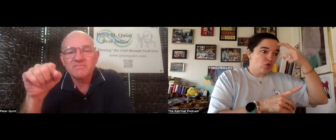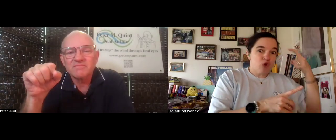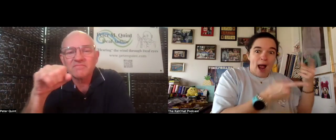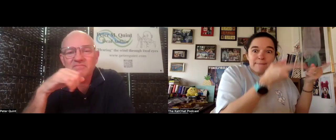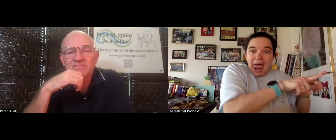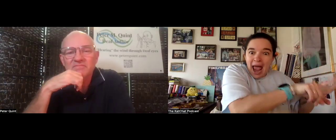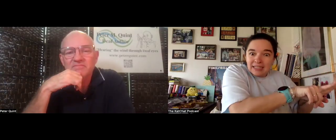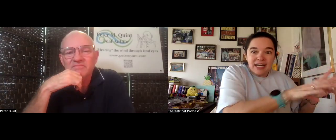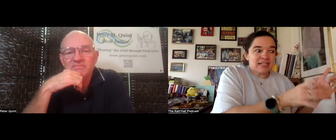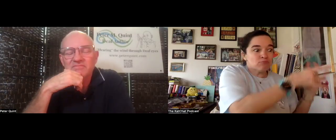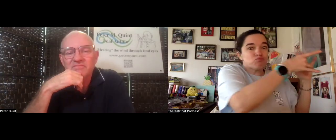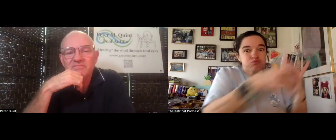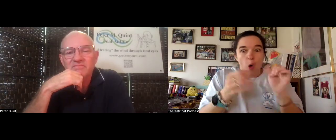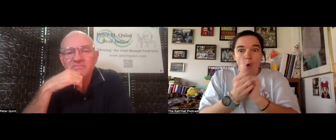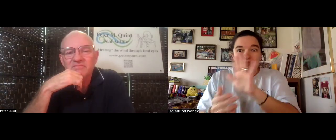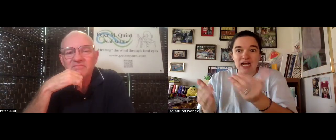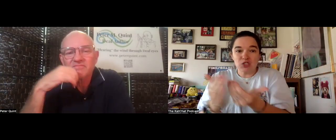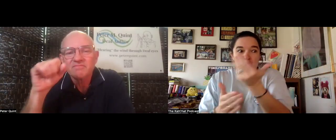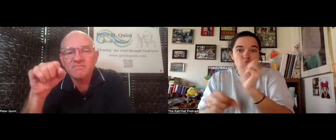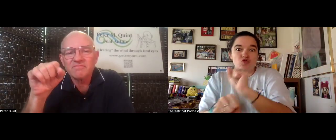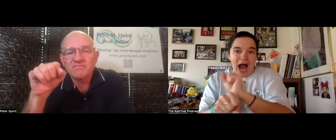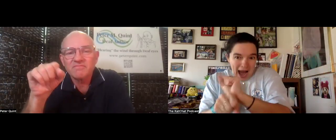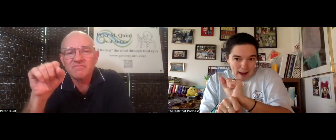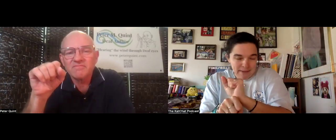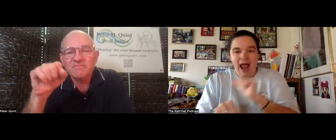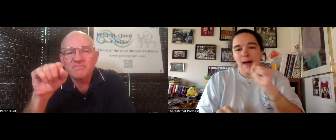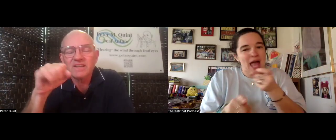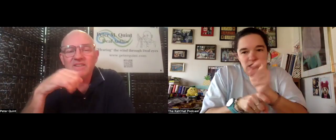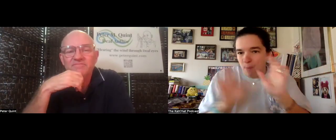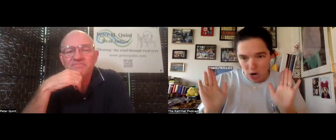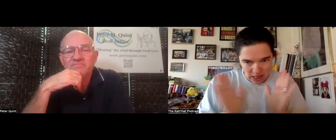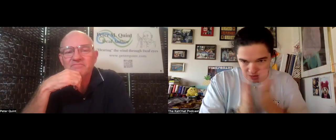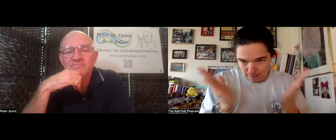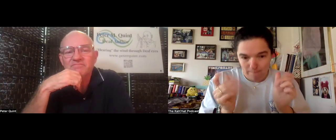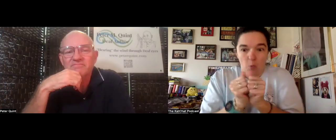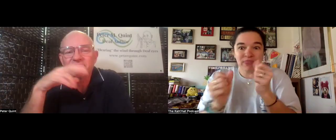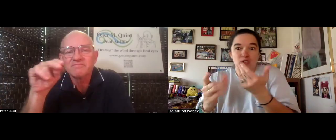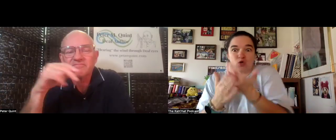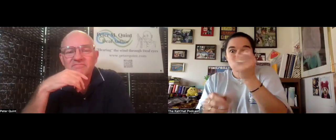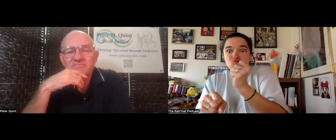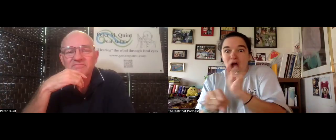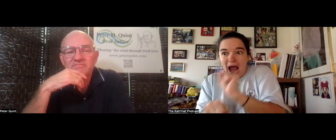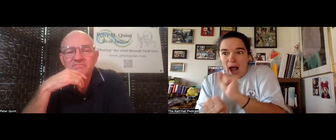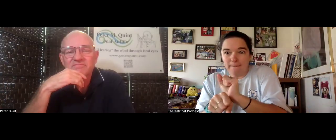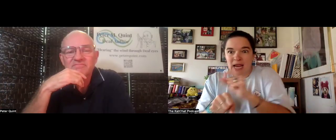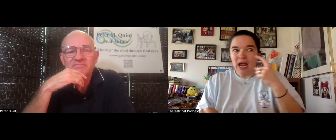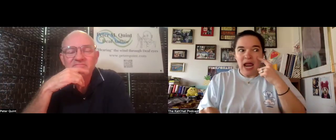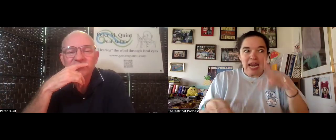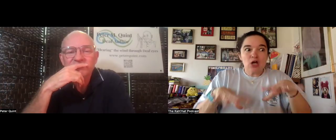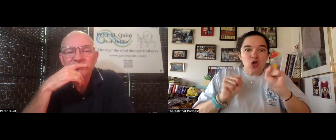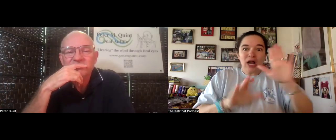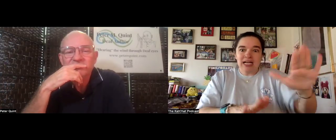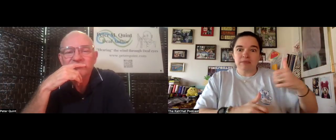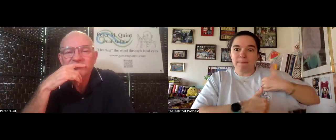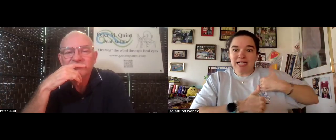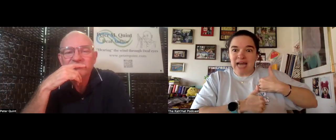the trauma accident with his new job. I'm Yeah, not spoiling the book, but with his new job,